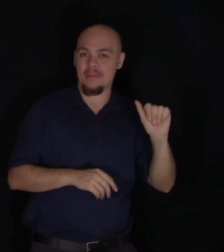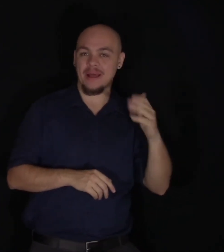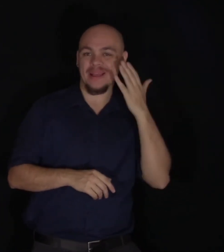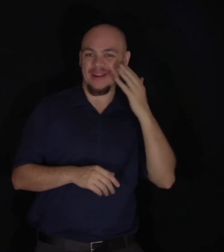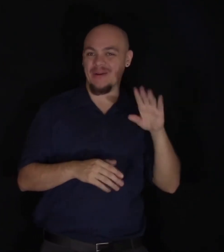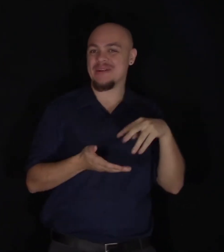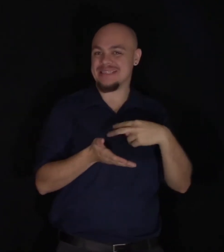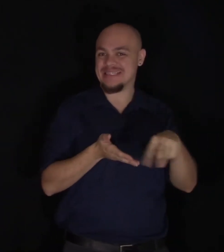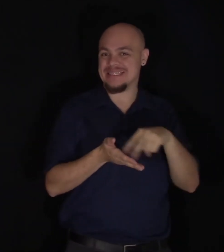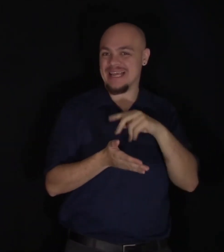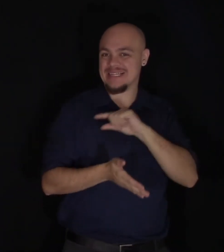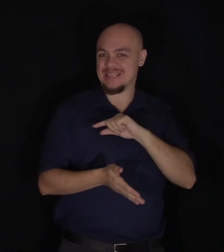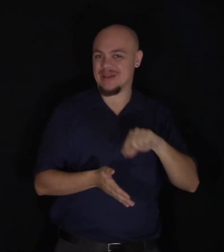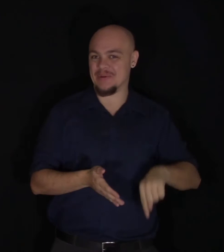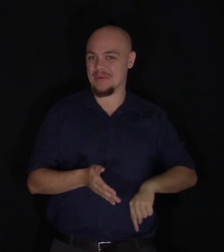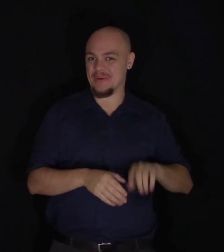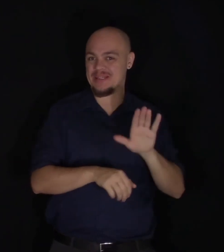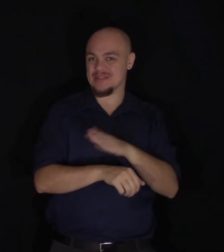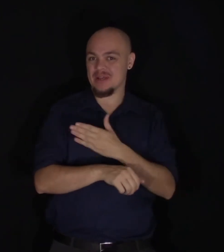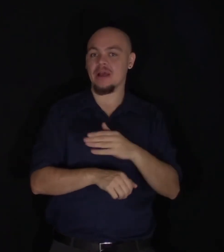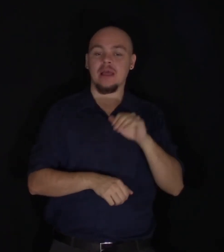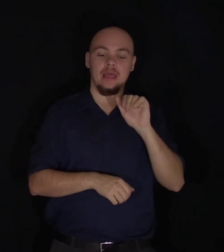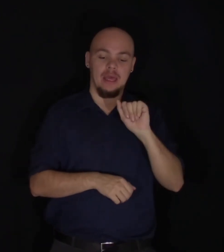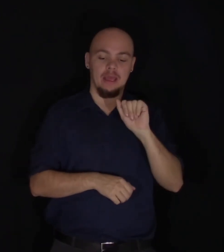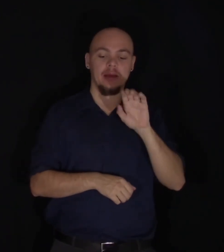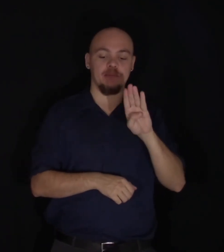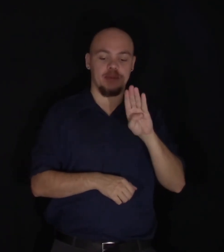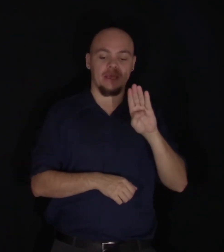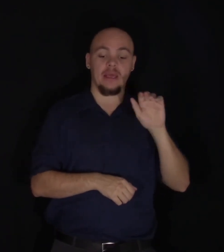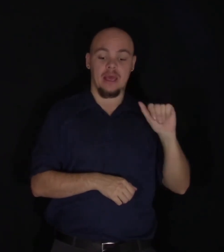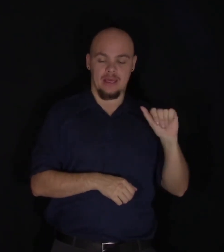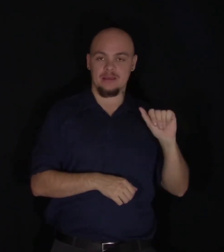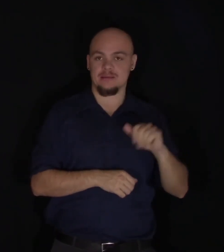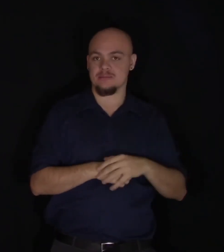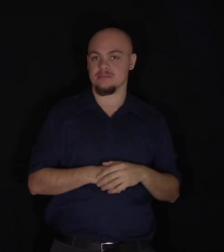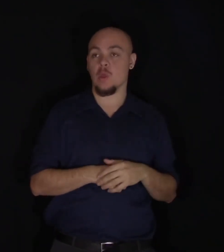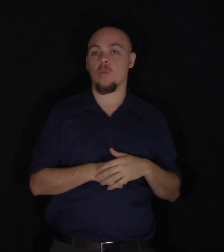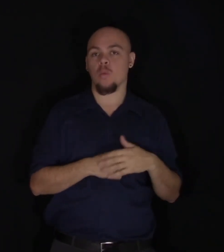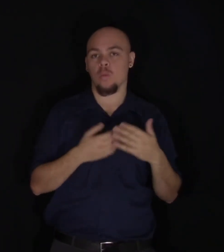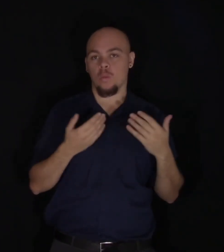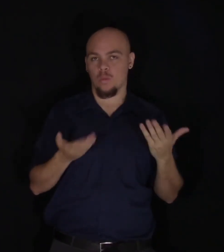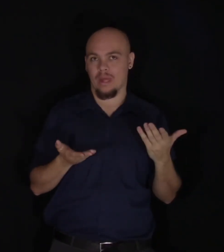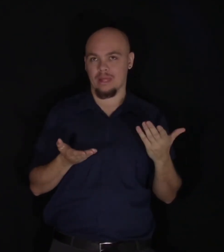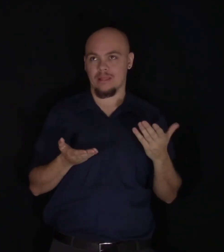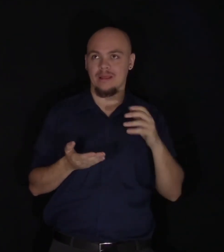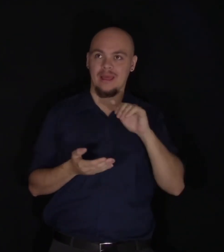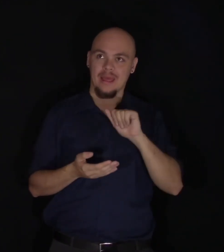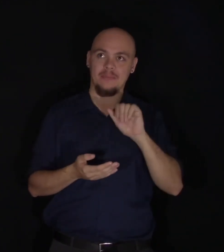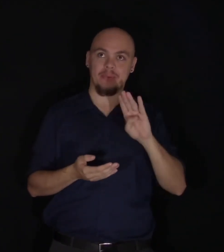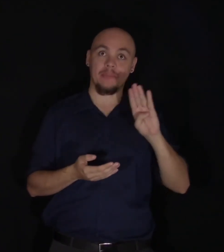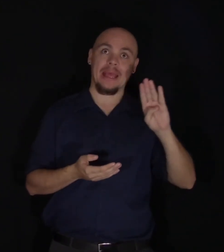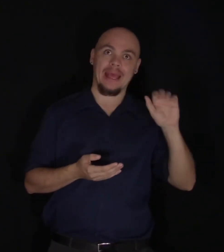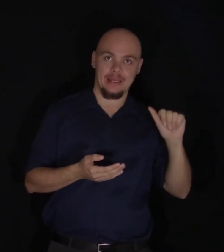Queen, because they have the same initials, ABA. Well, sort of.